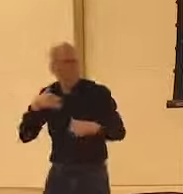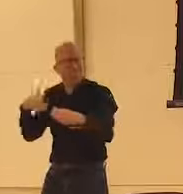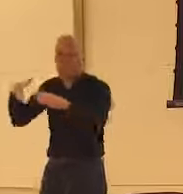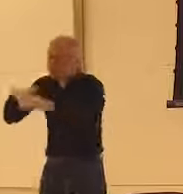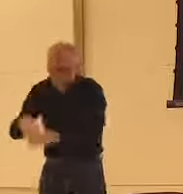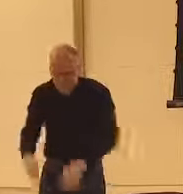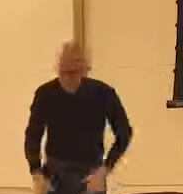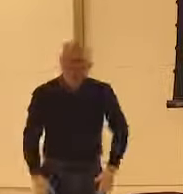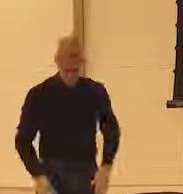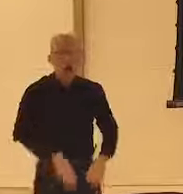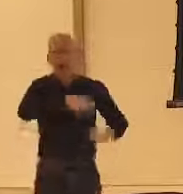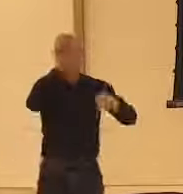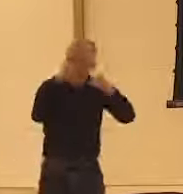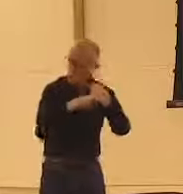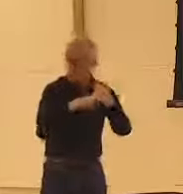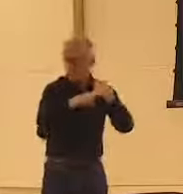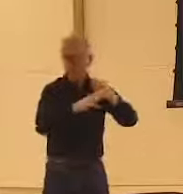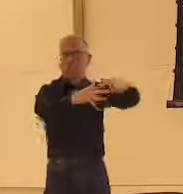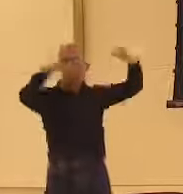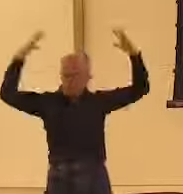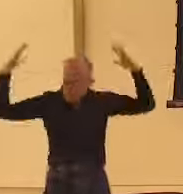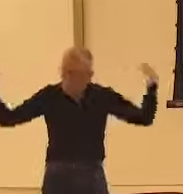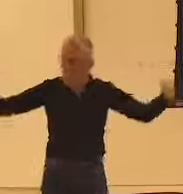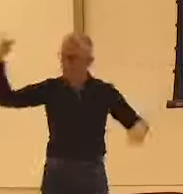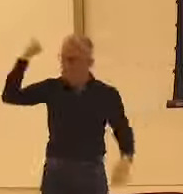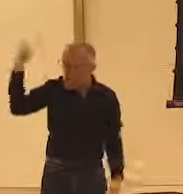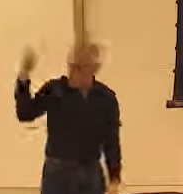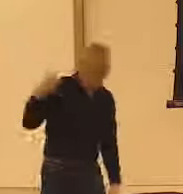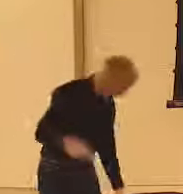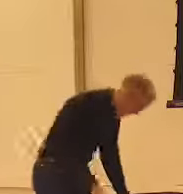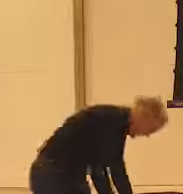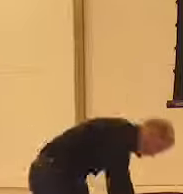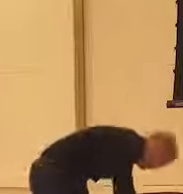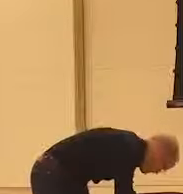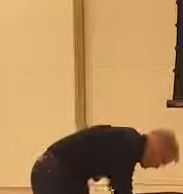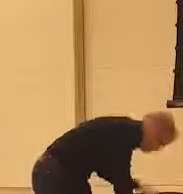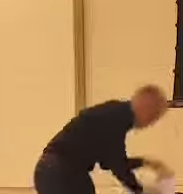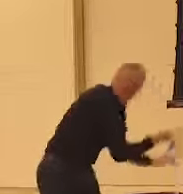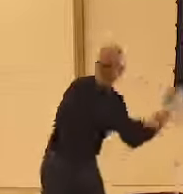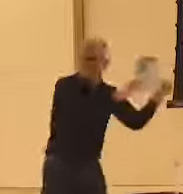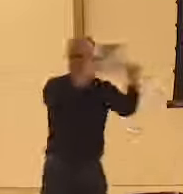numbers, email address, website again. And finally, a really big service